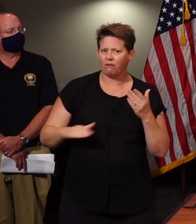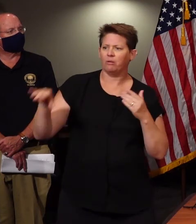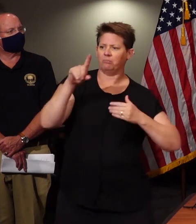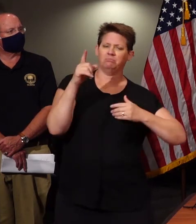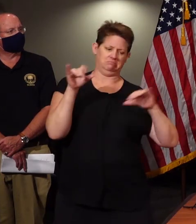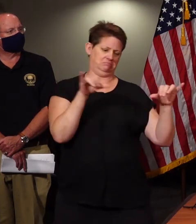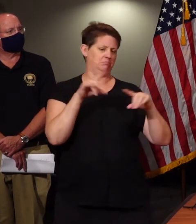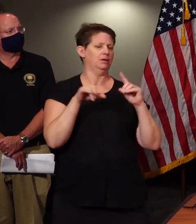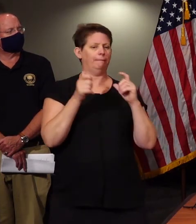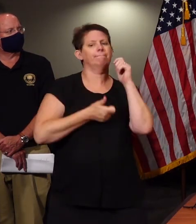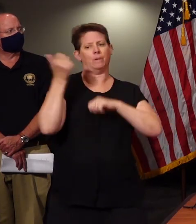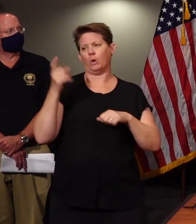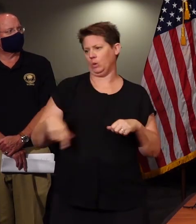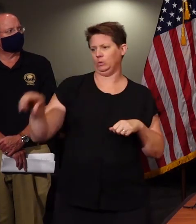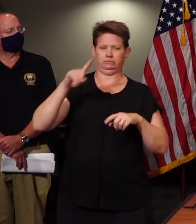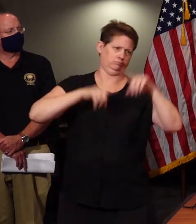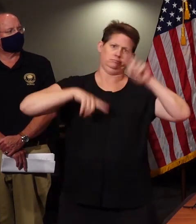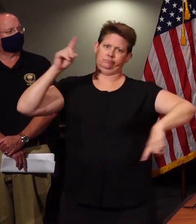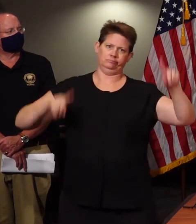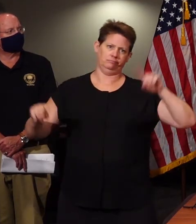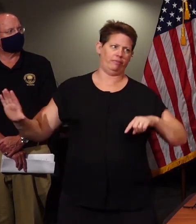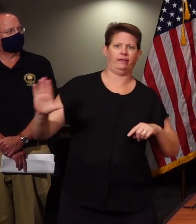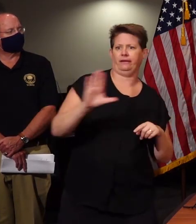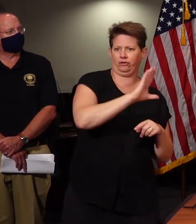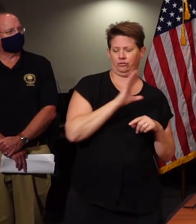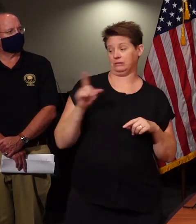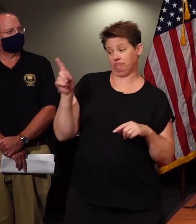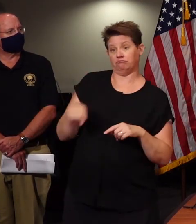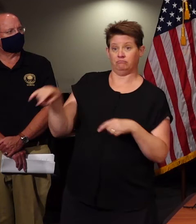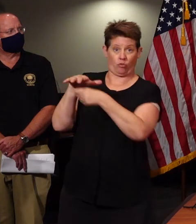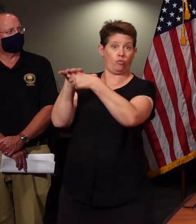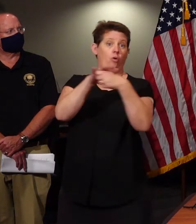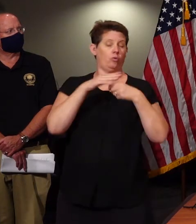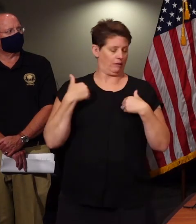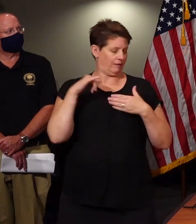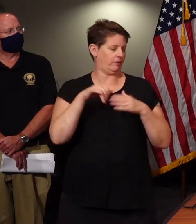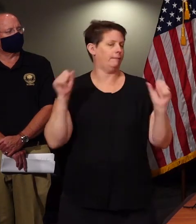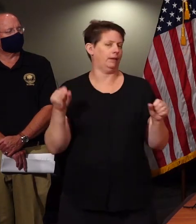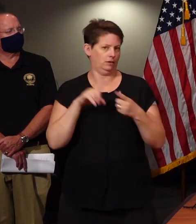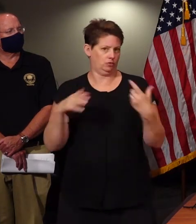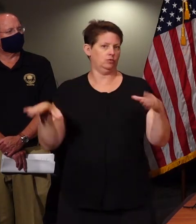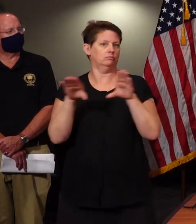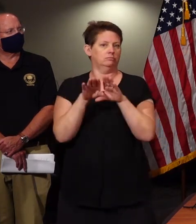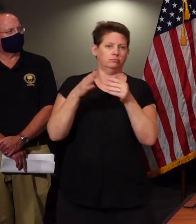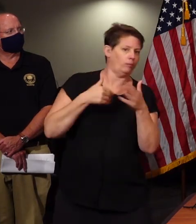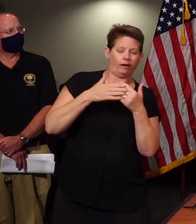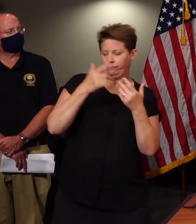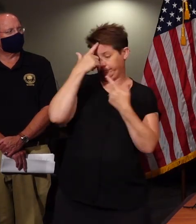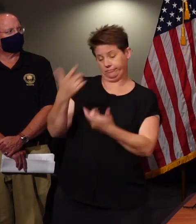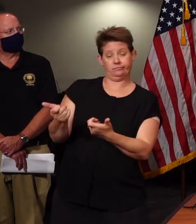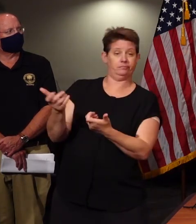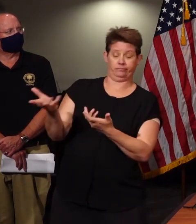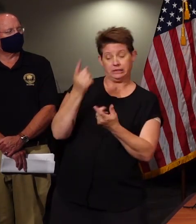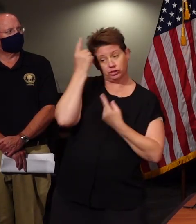bit the same, but mostly there are a lot of differences. They have it within their authority to do certain things, and they ought to consider those, and